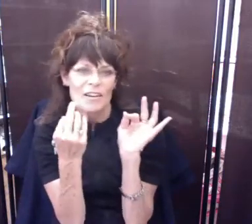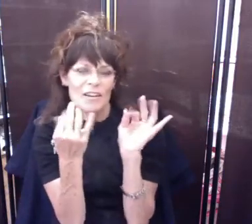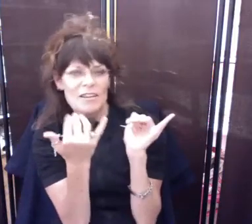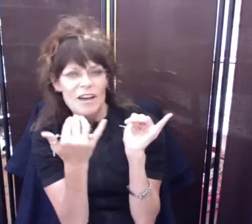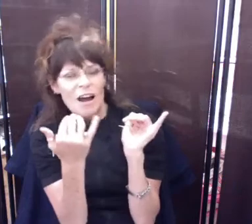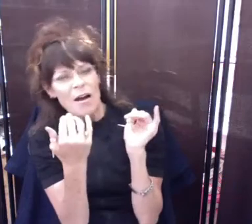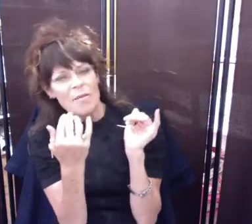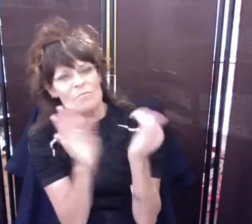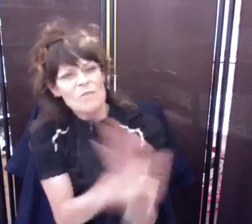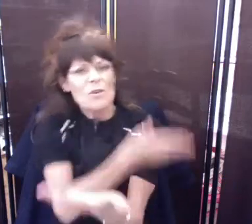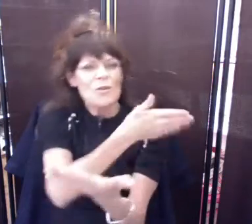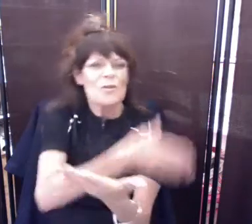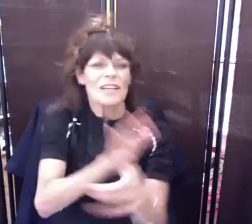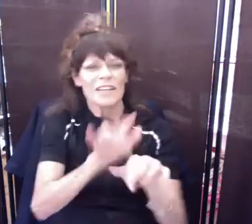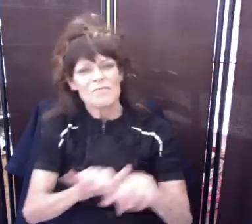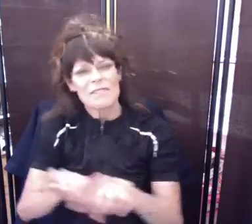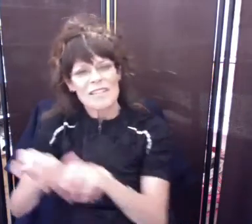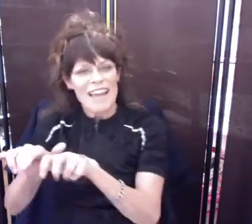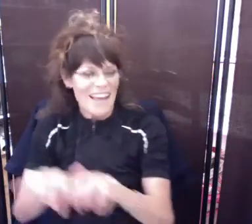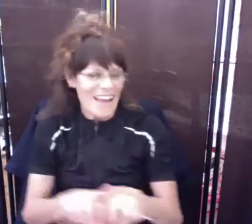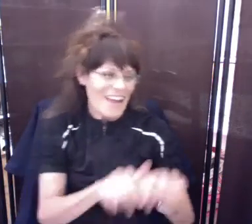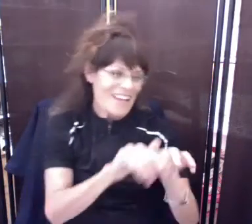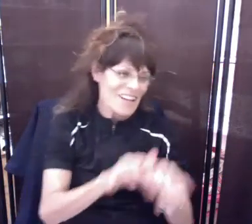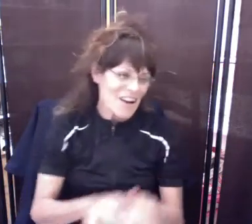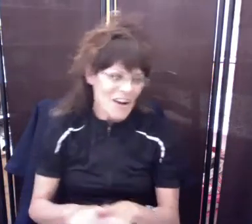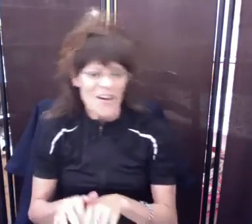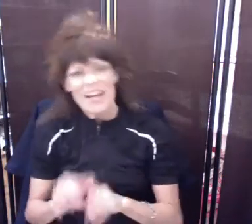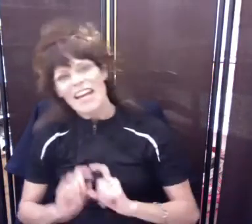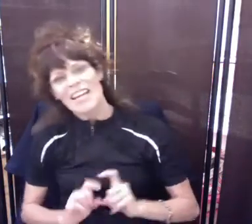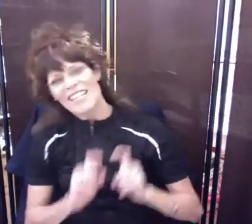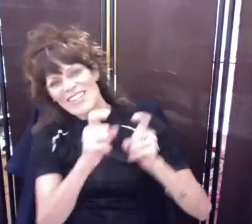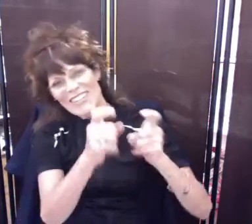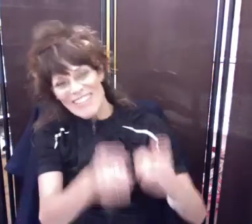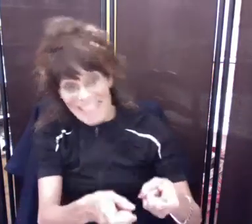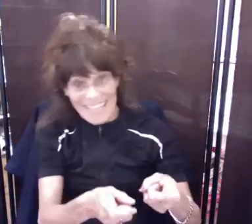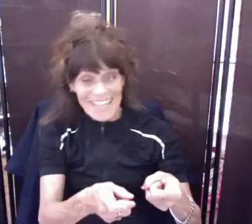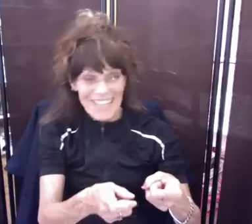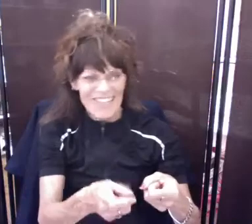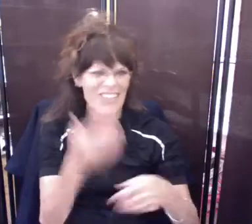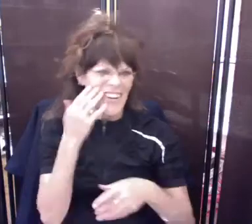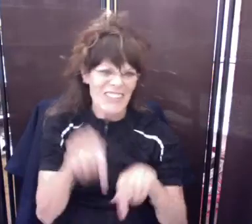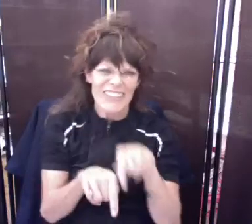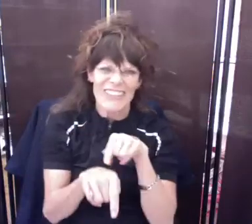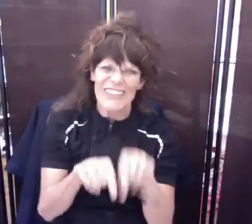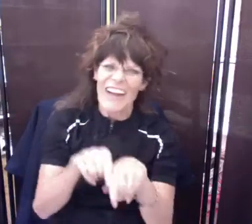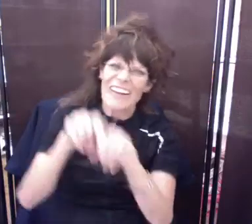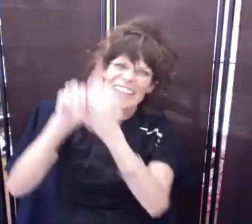on the piano and there's presents under the stockings are hung by the chimney with care. Everybody's just real